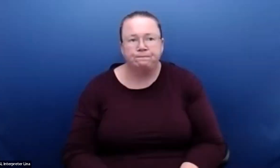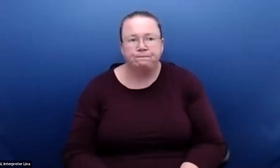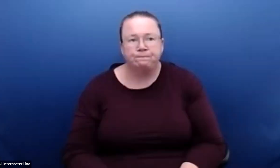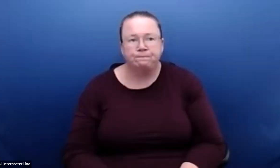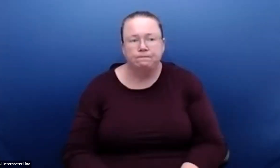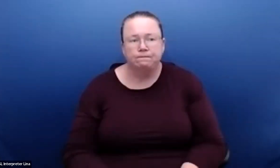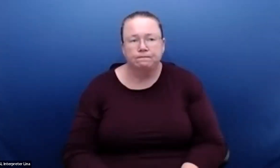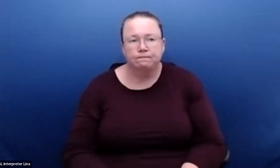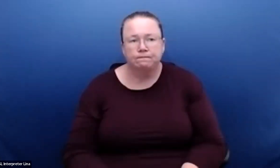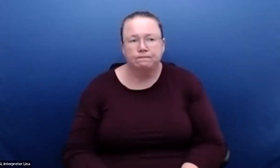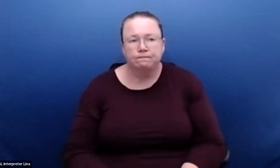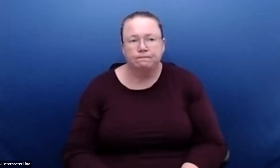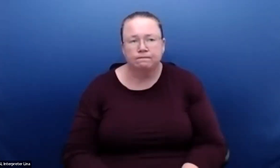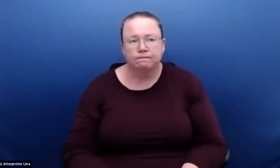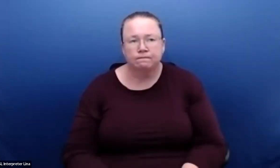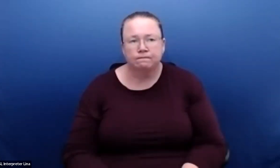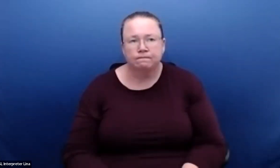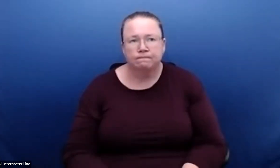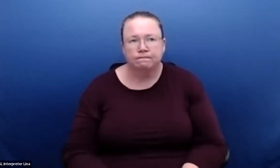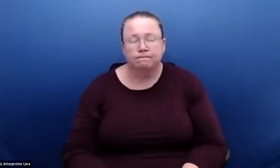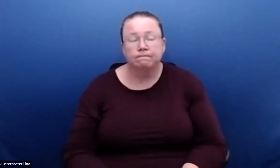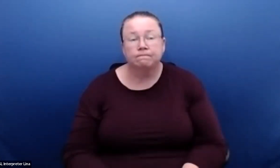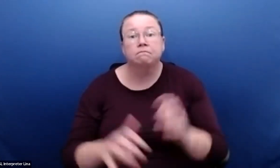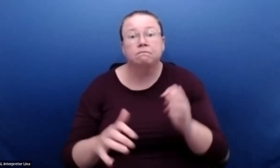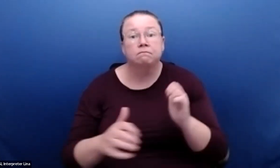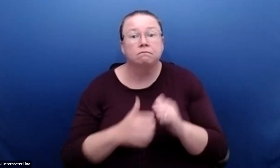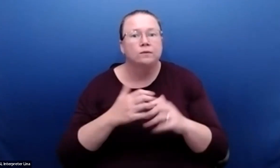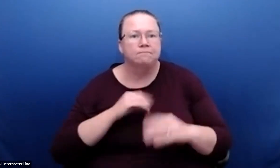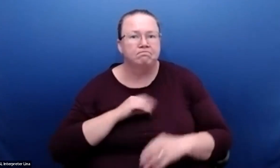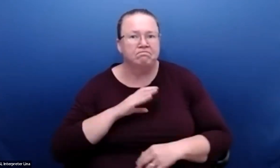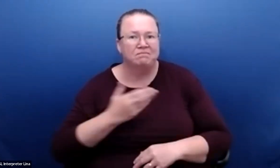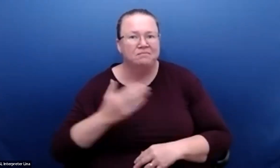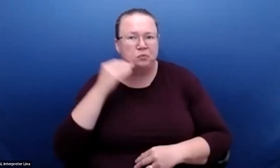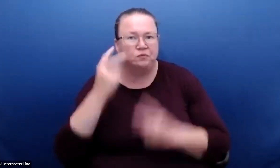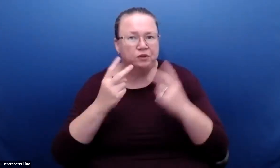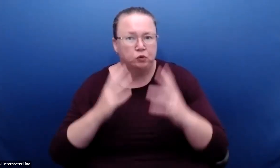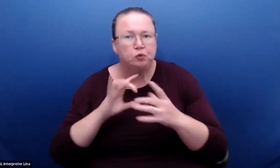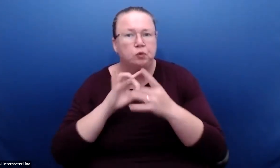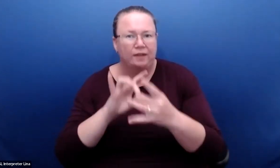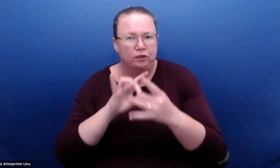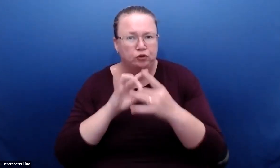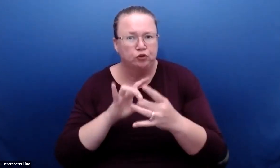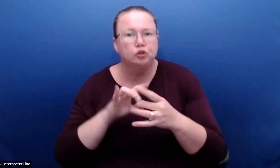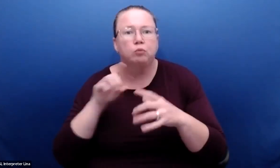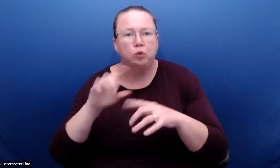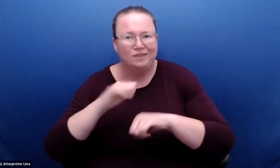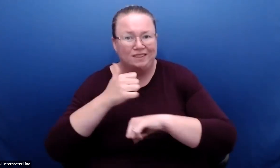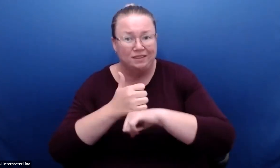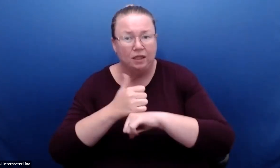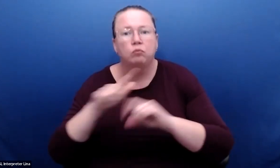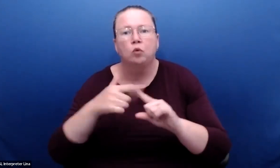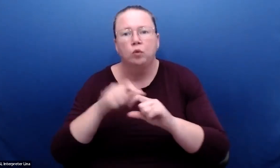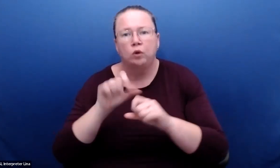Oh, that's not working either. One of the most rewarding things about being a home visitor is the relationship that you get to establish working with